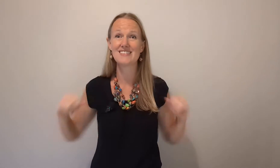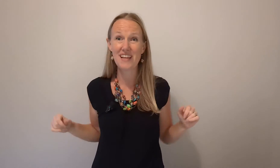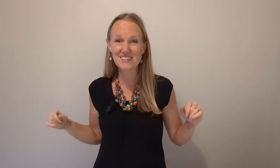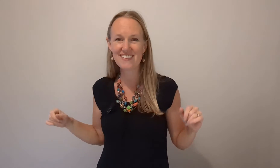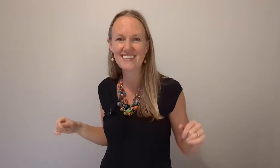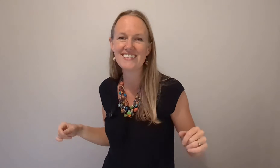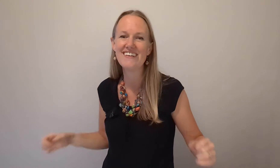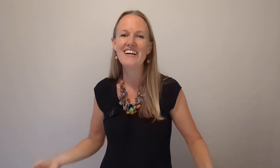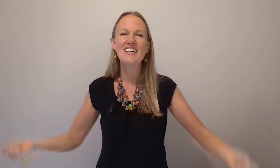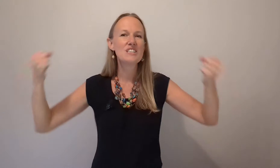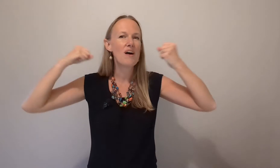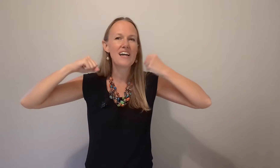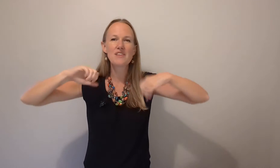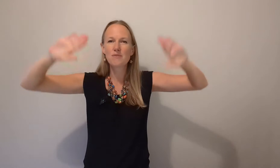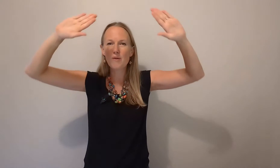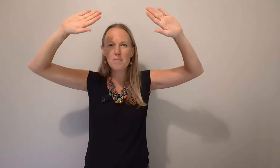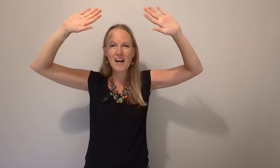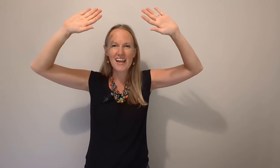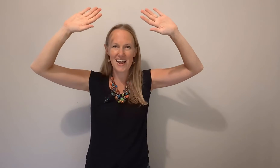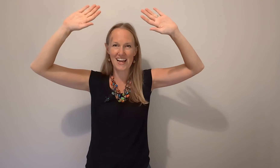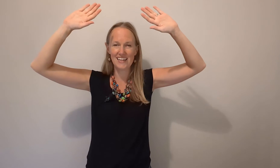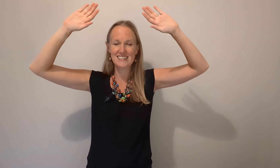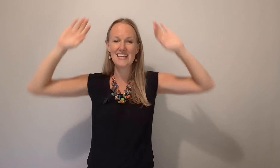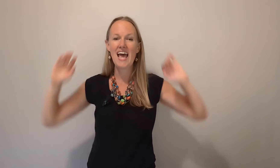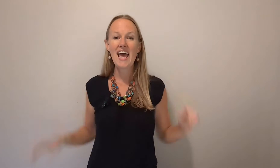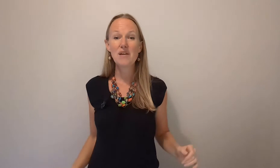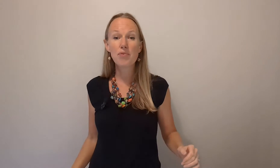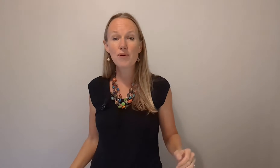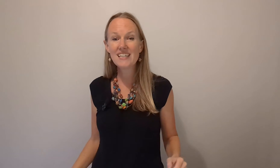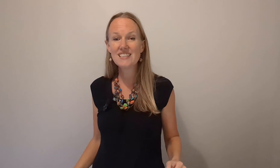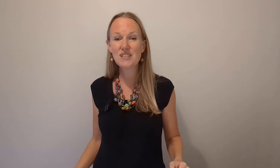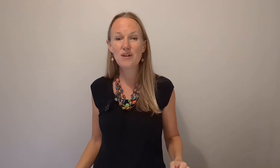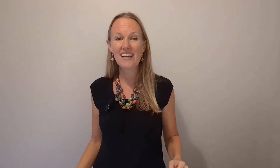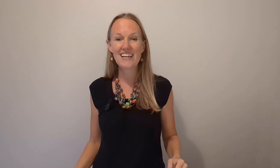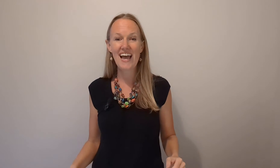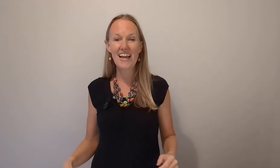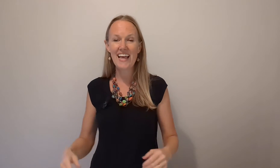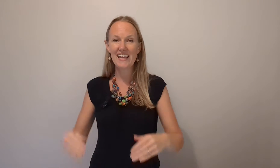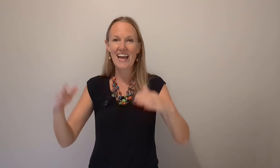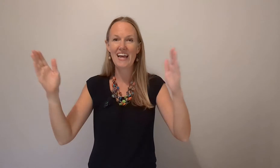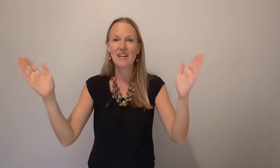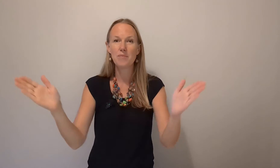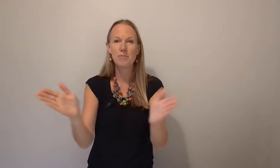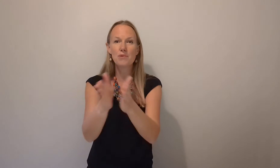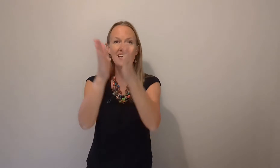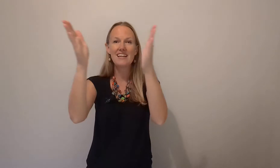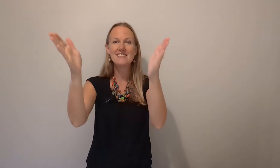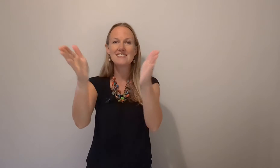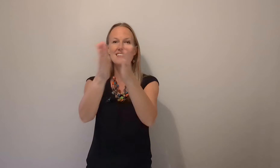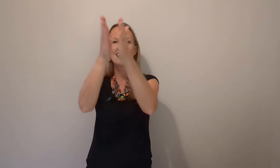So that's what I'm going to do. So I throw up my hands and praise you again and again. Praise.